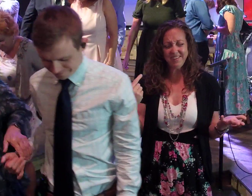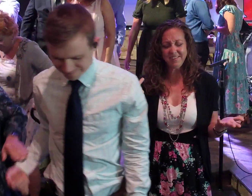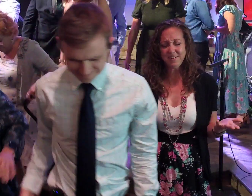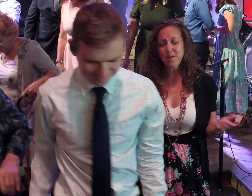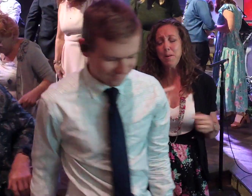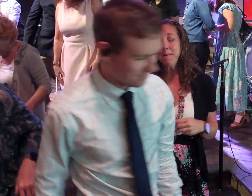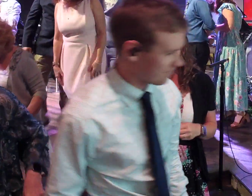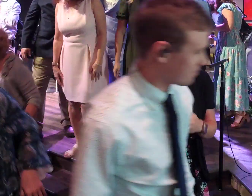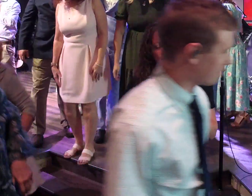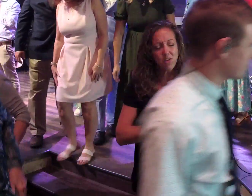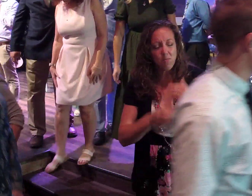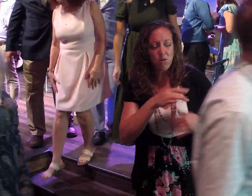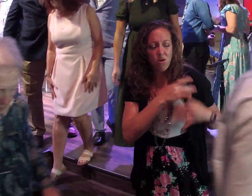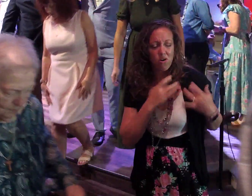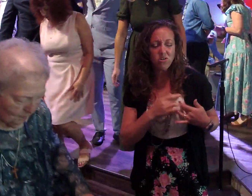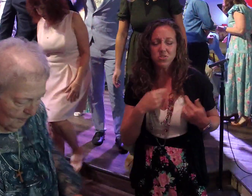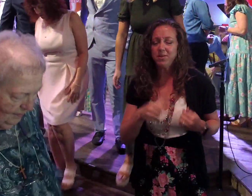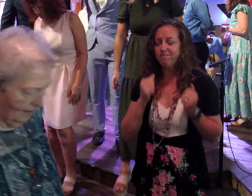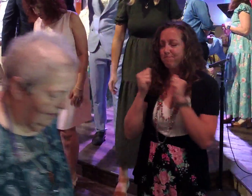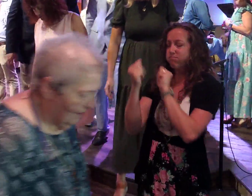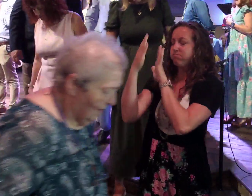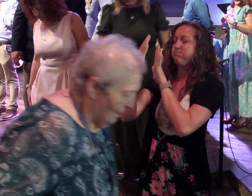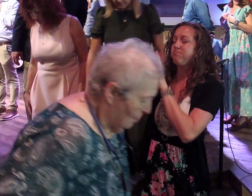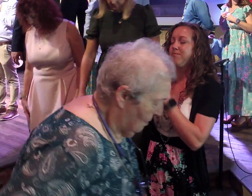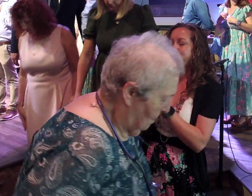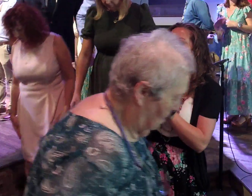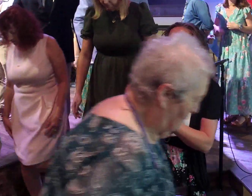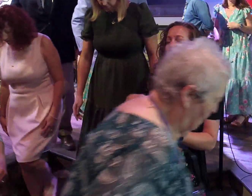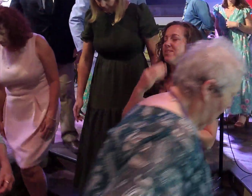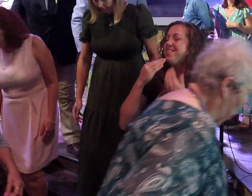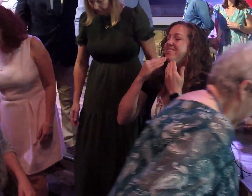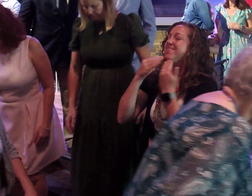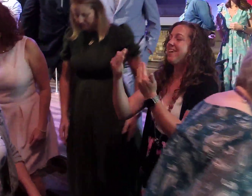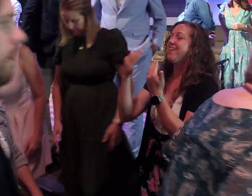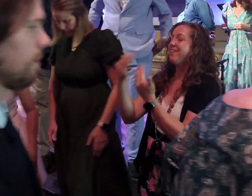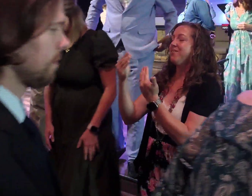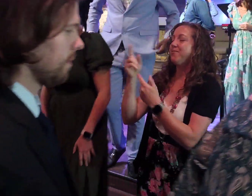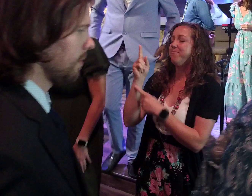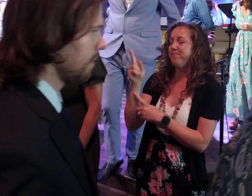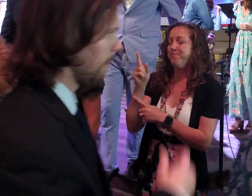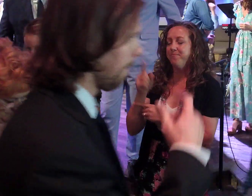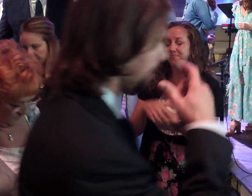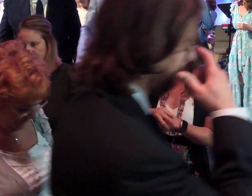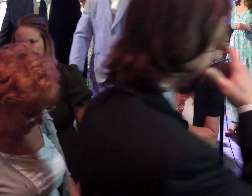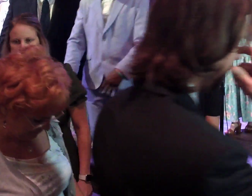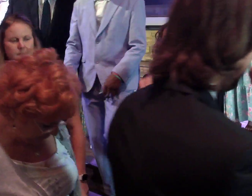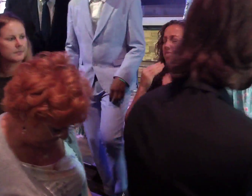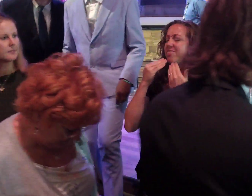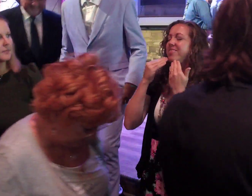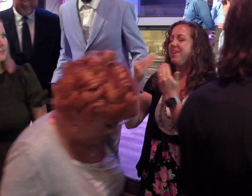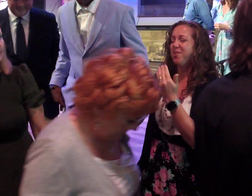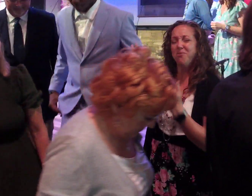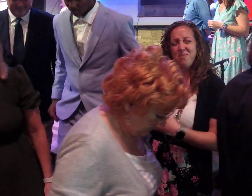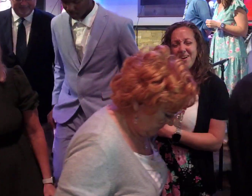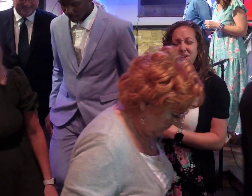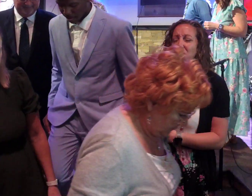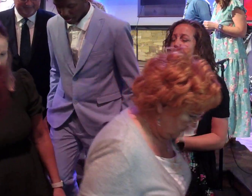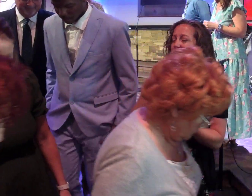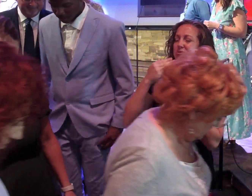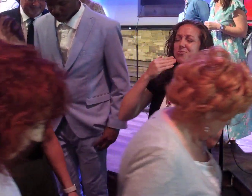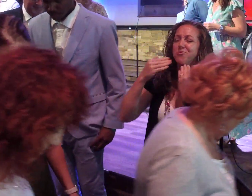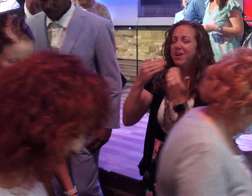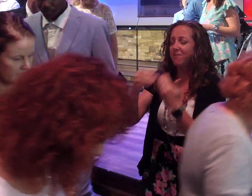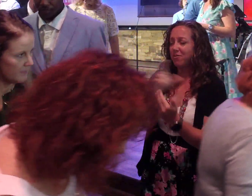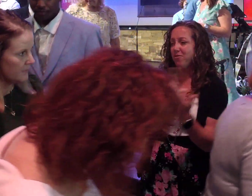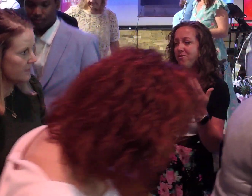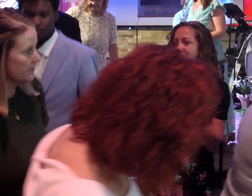So with humble hearts, Lord, we come before you this morning and we say thank you. We say thank you because we are so grateful, Lord,